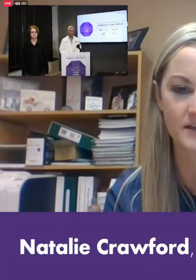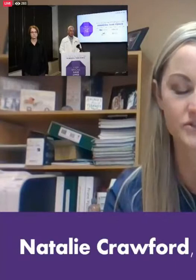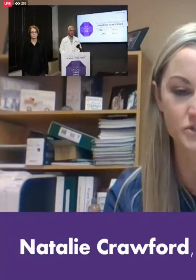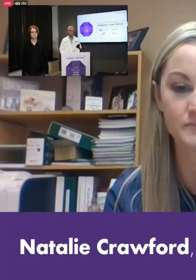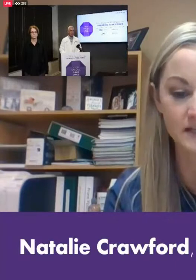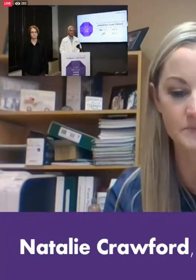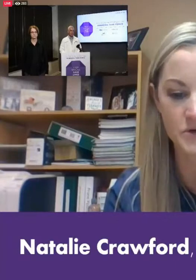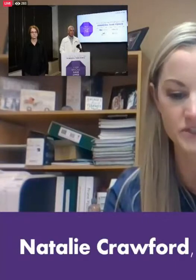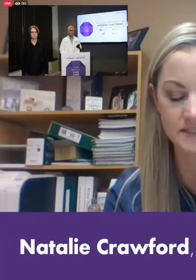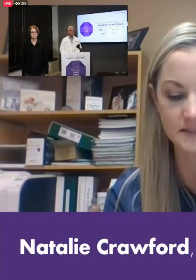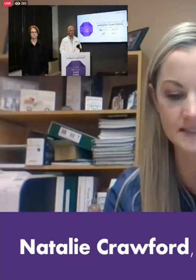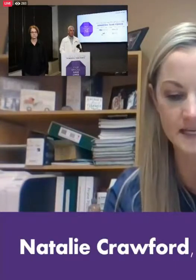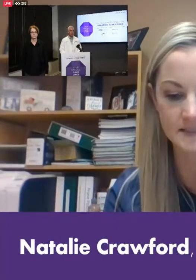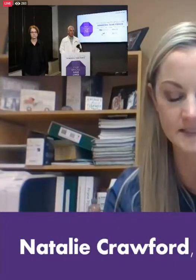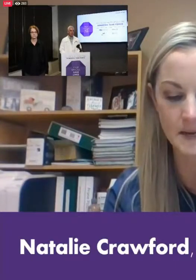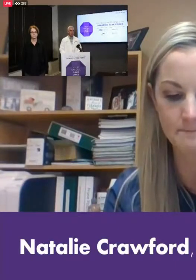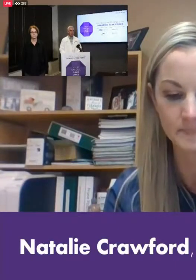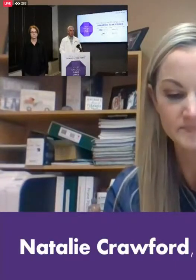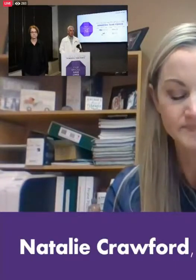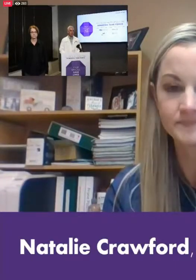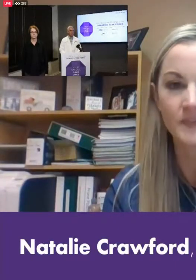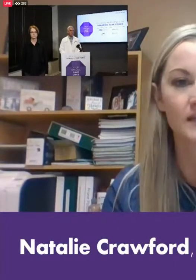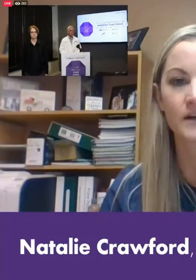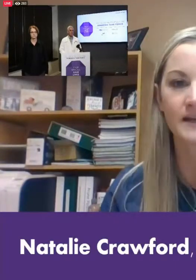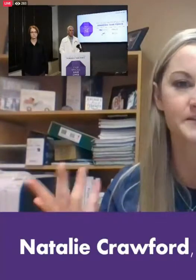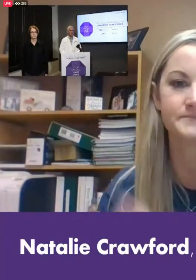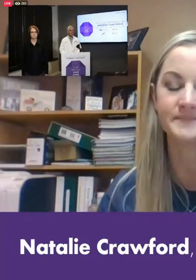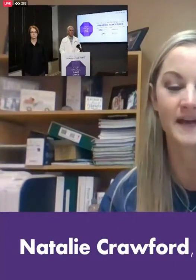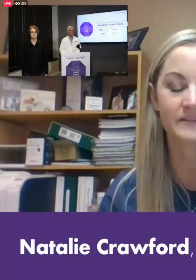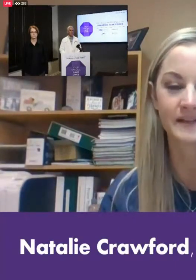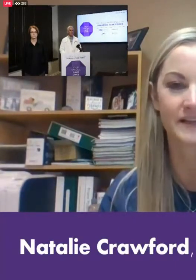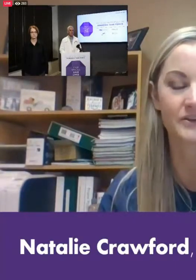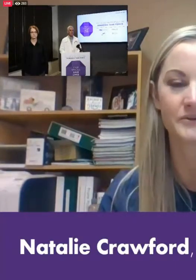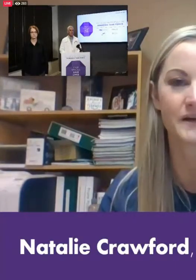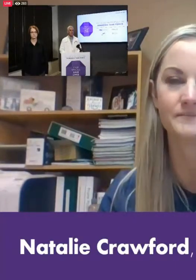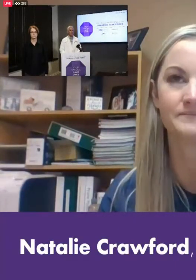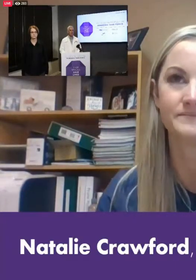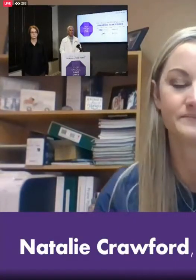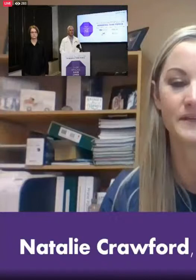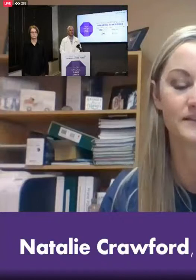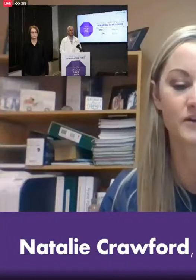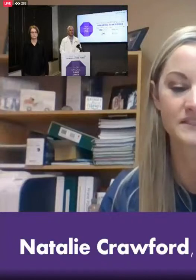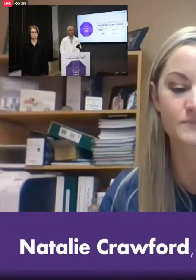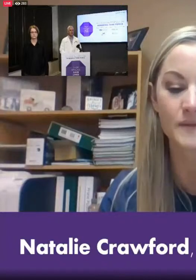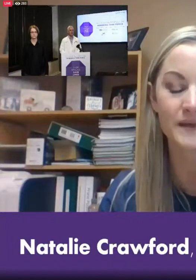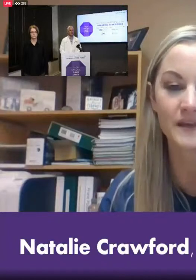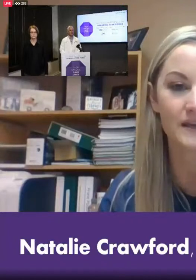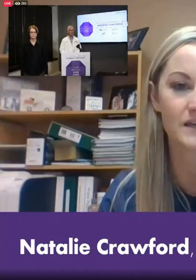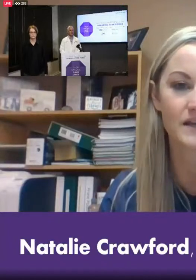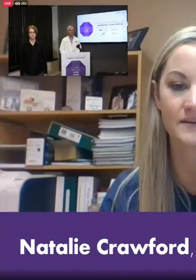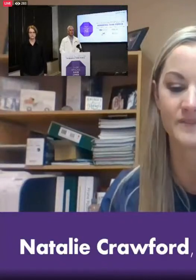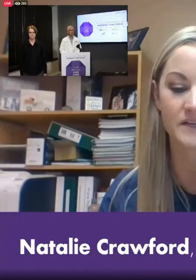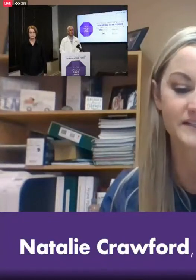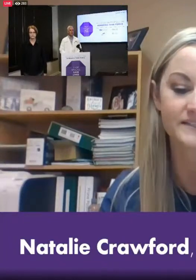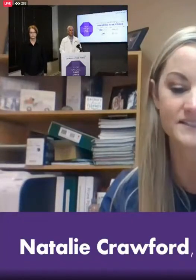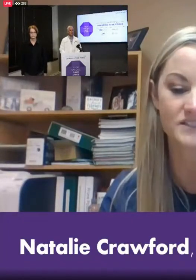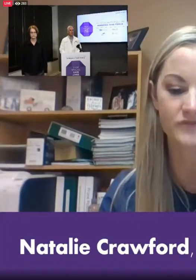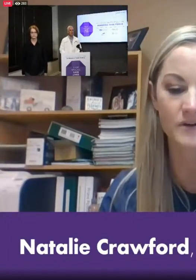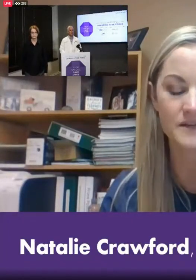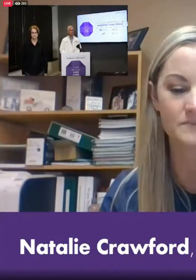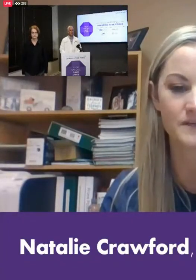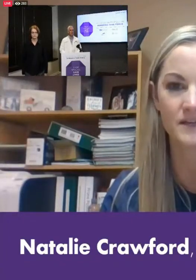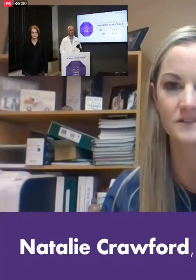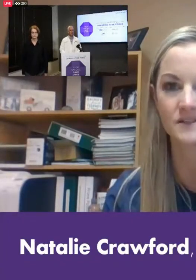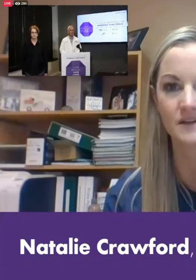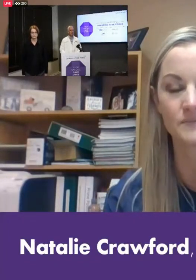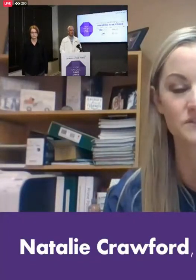that day together, so many emotions. And here I am, Natalie, I'm in all this PPE. I'm very